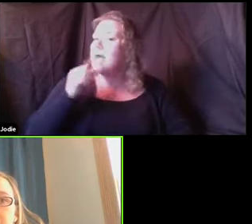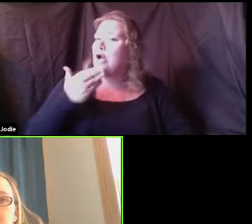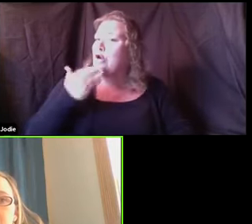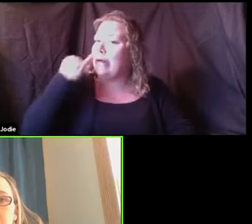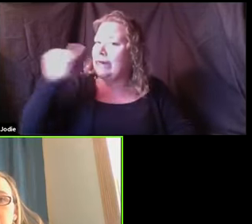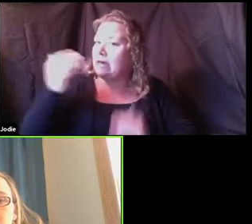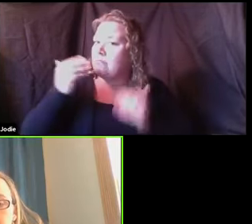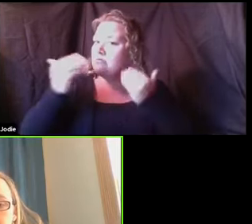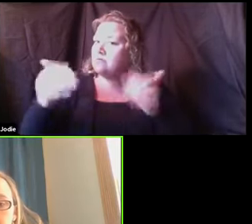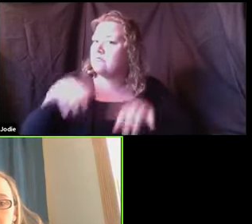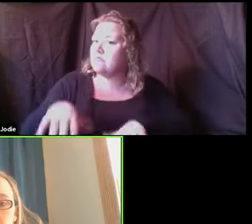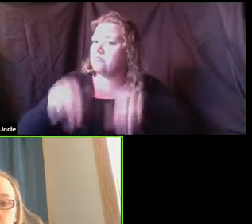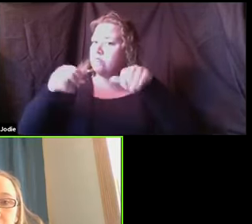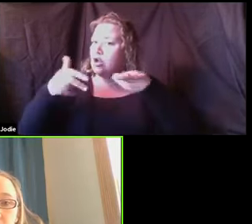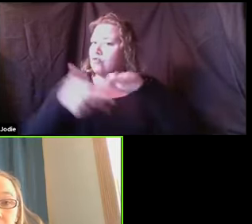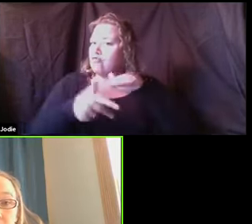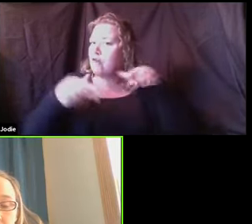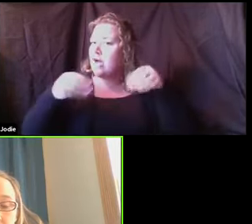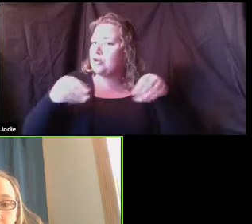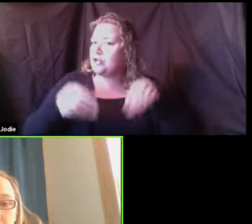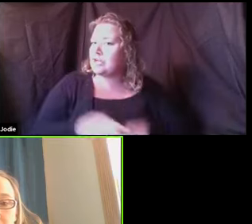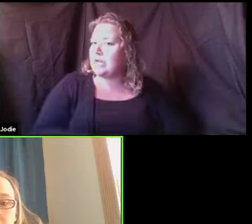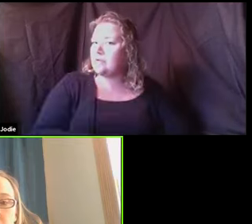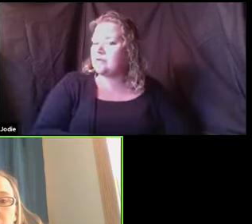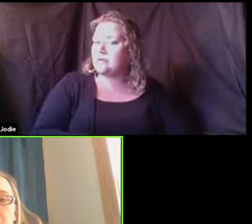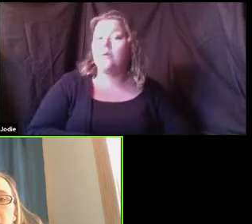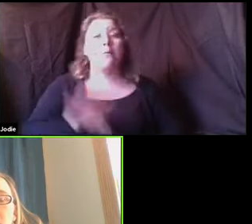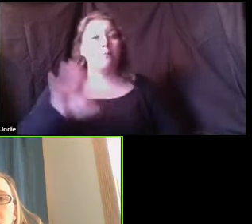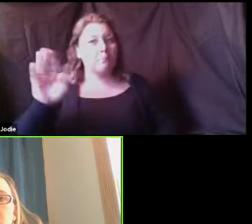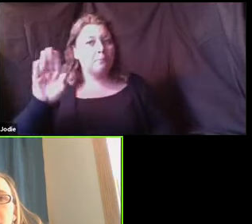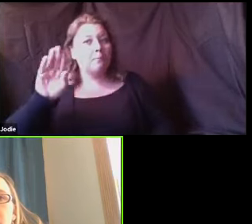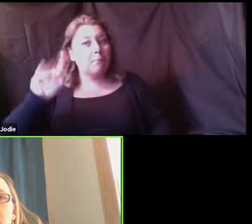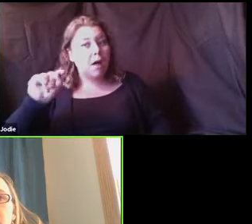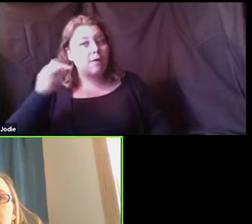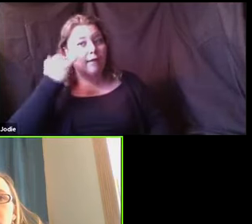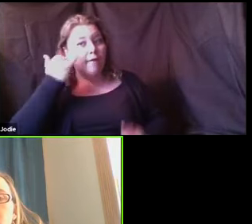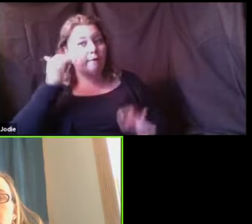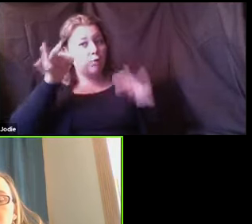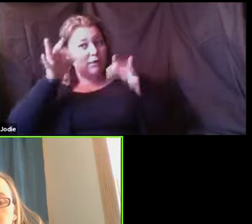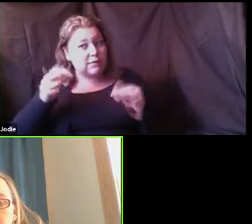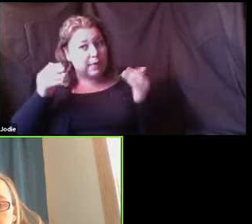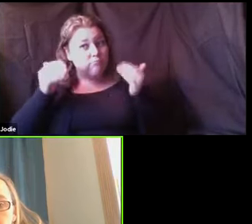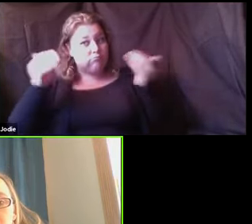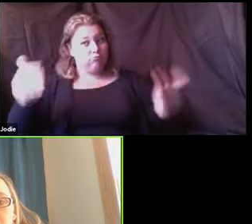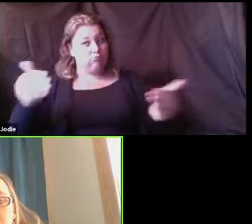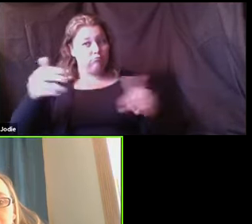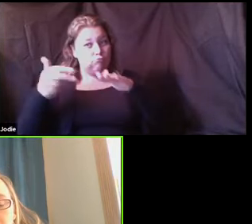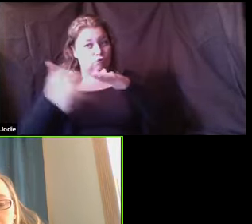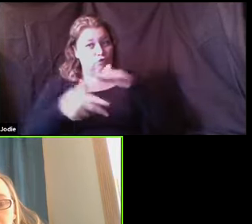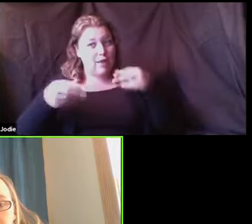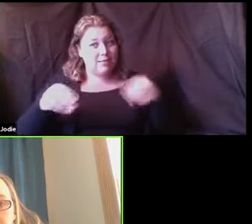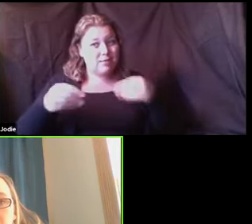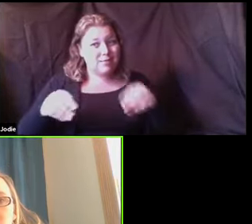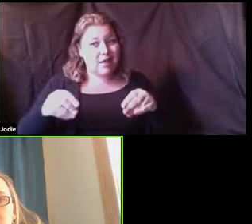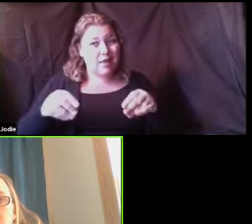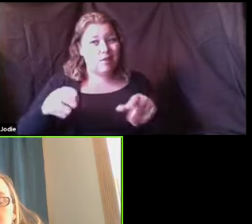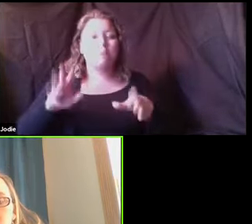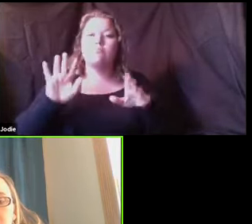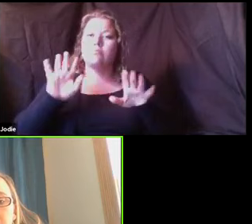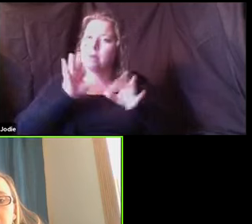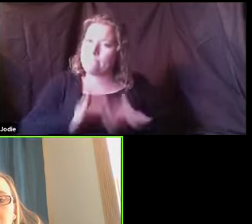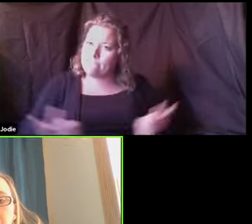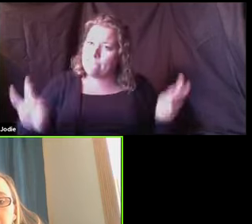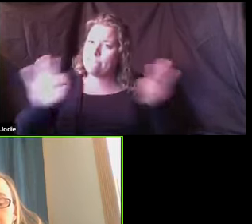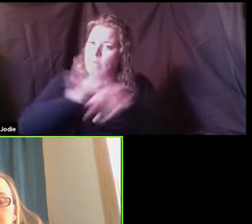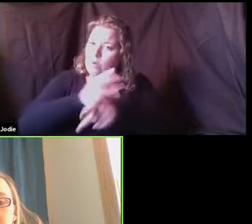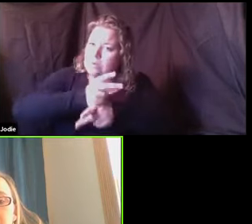is if we're going to do something, we should always do it in the safest way possible. So even if we postpone them now, if we start doing it later, we still want